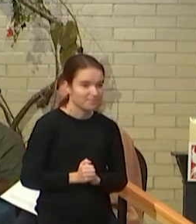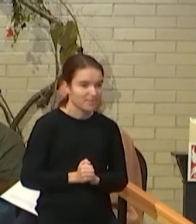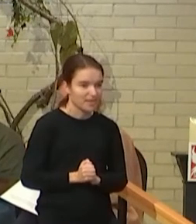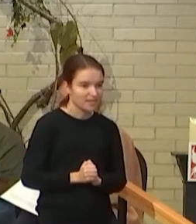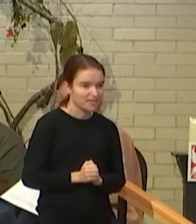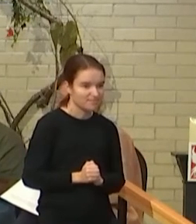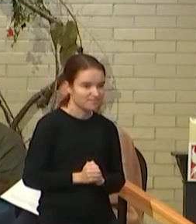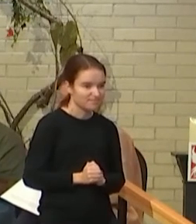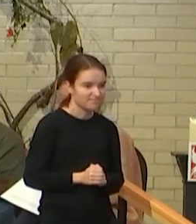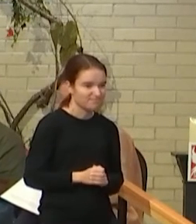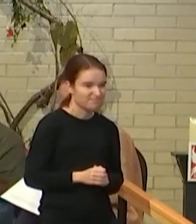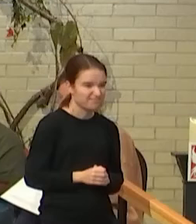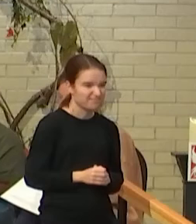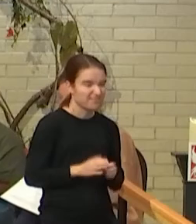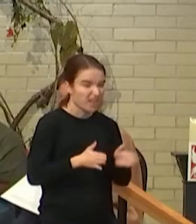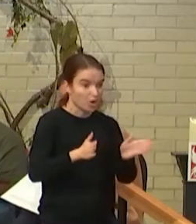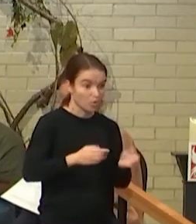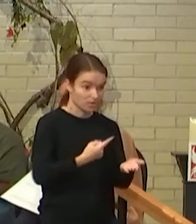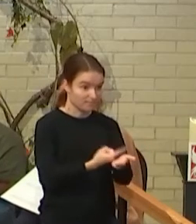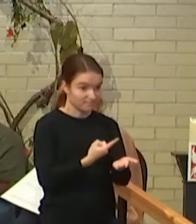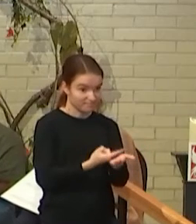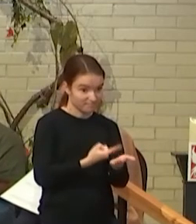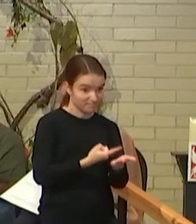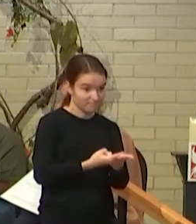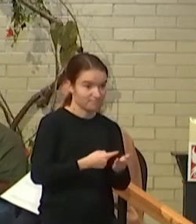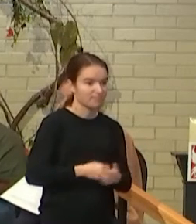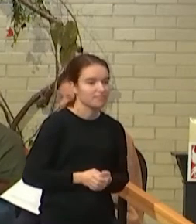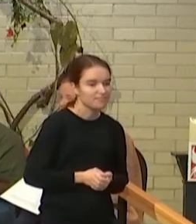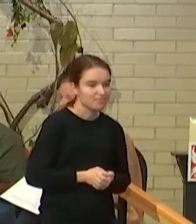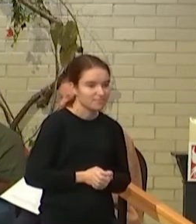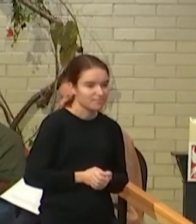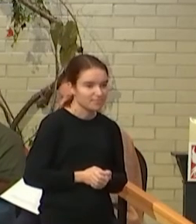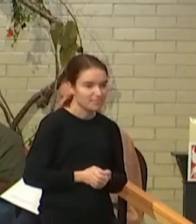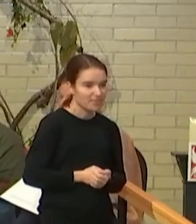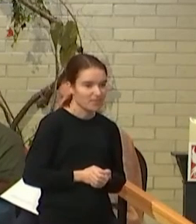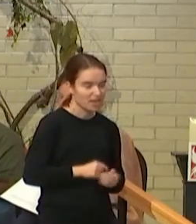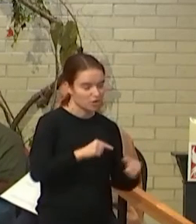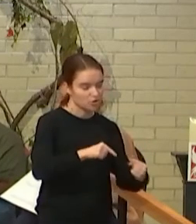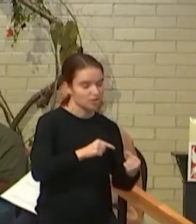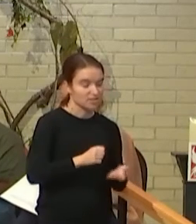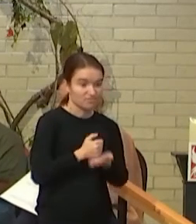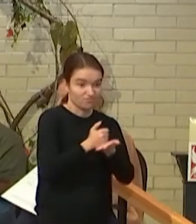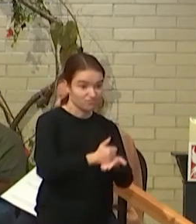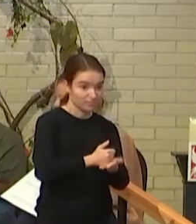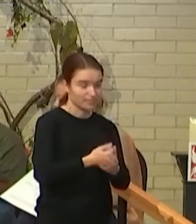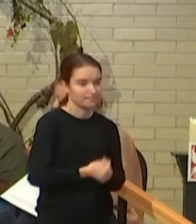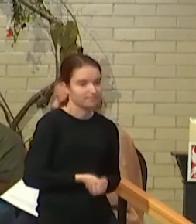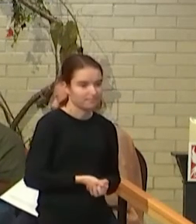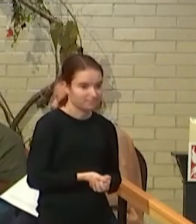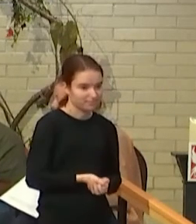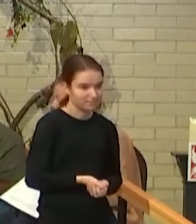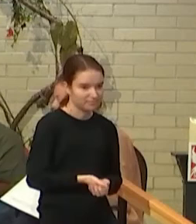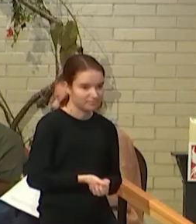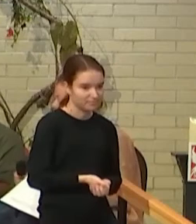outlet to talk about things that are a little bit more challenging for you is always something super helpful.